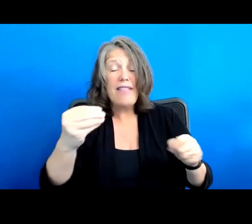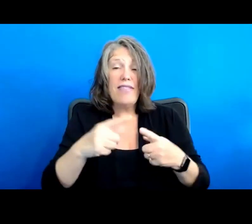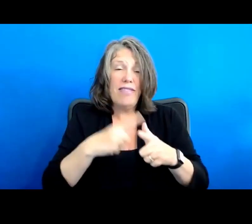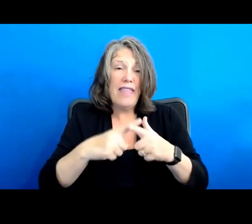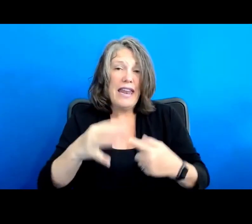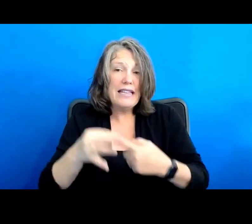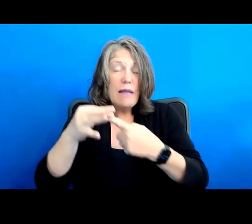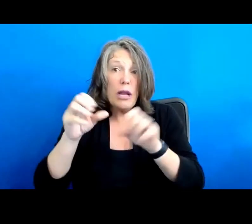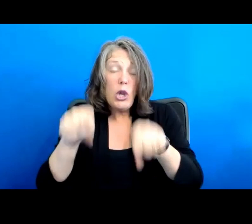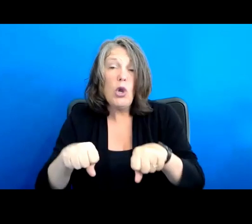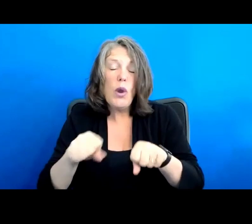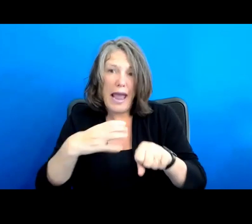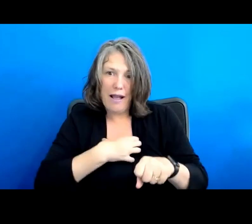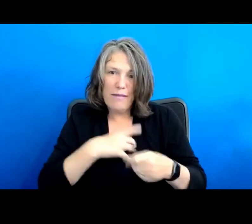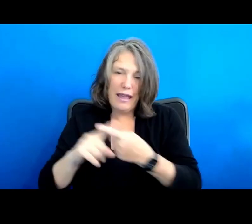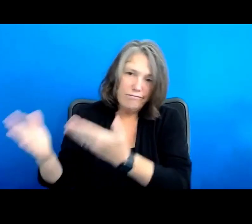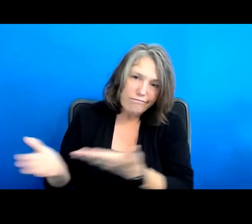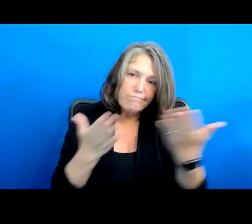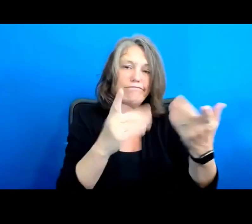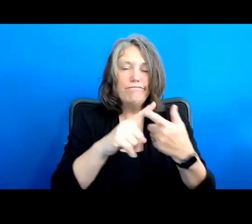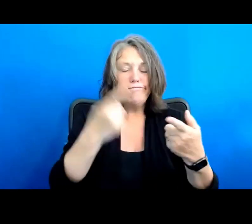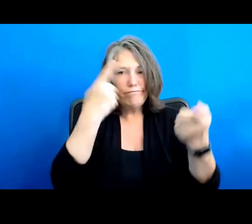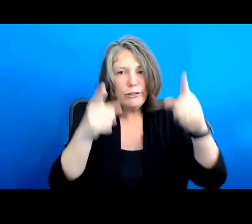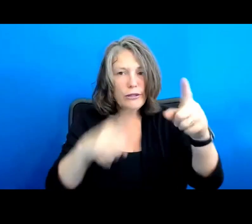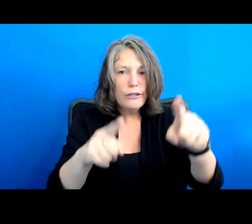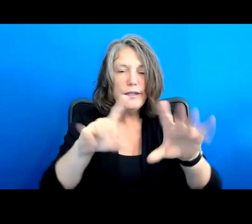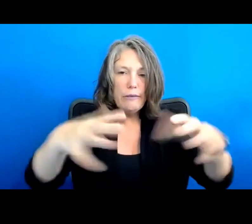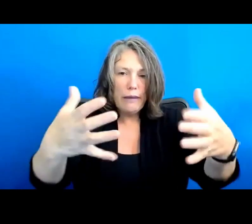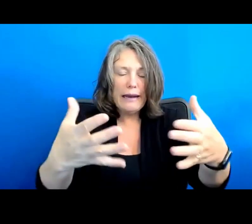bring a complaint to the treaty body itself.